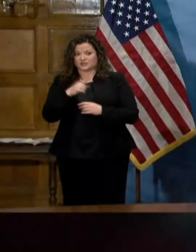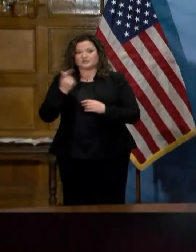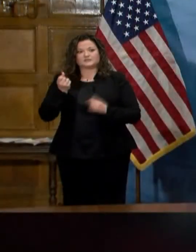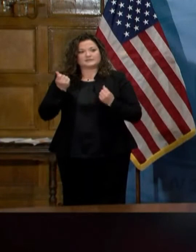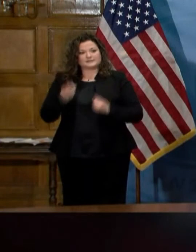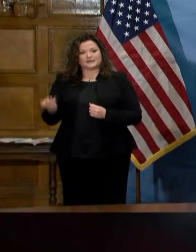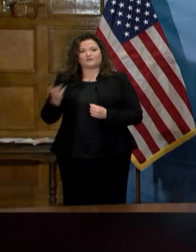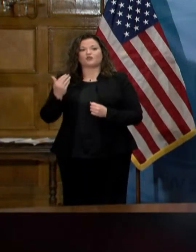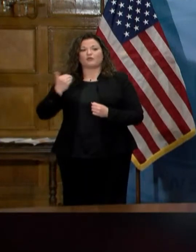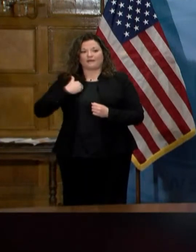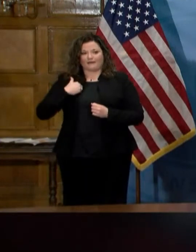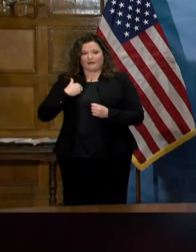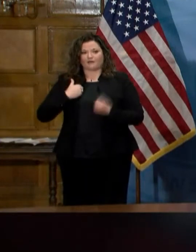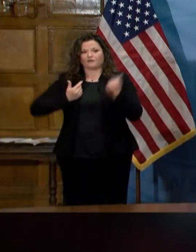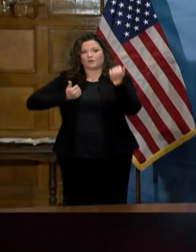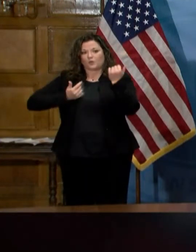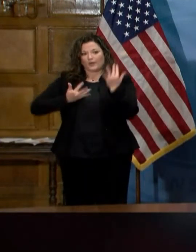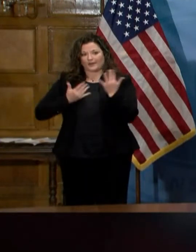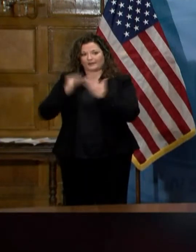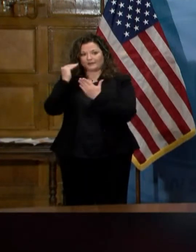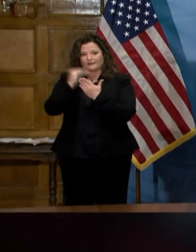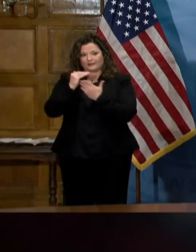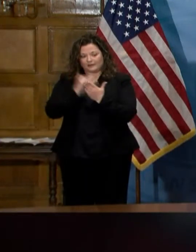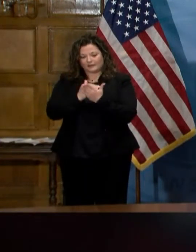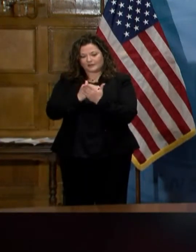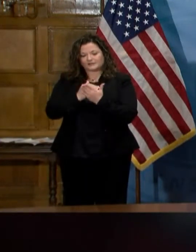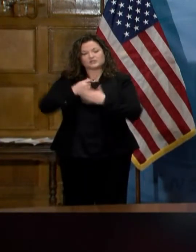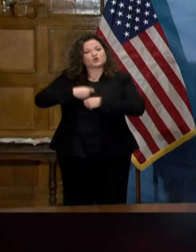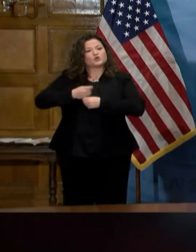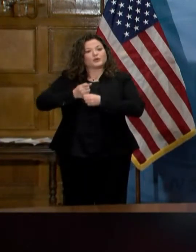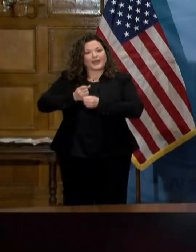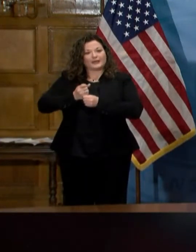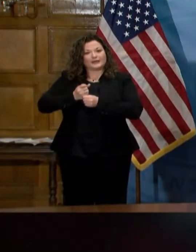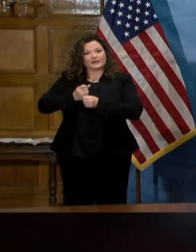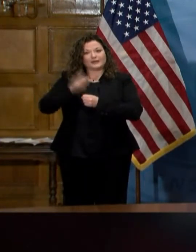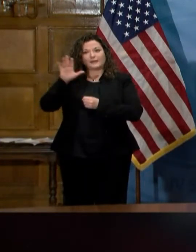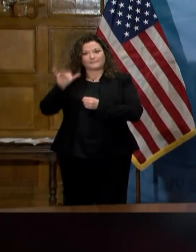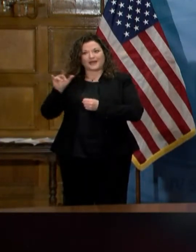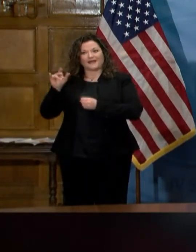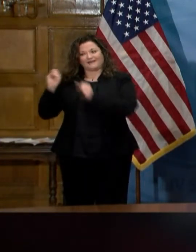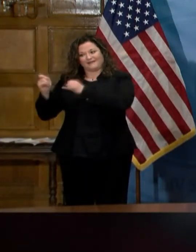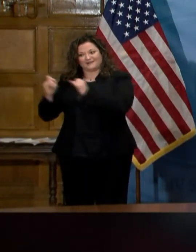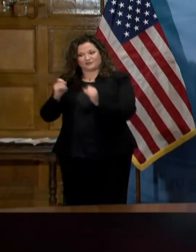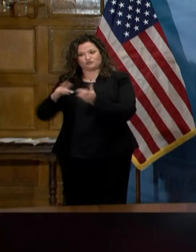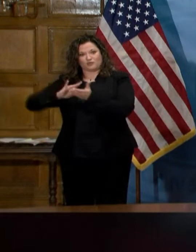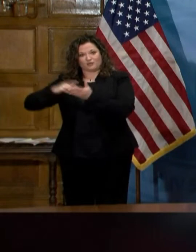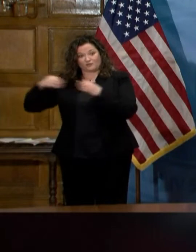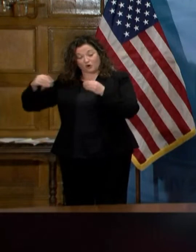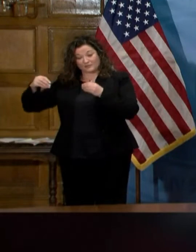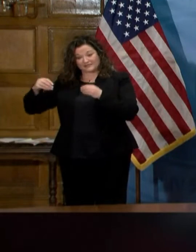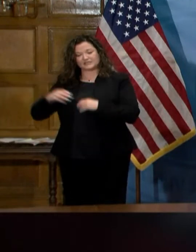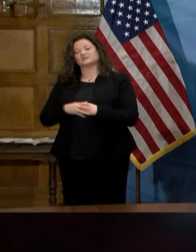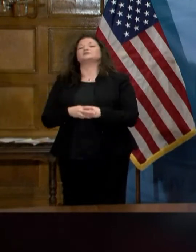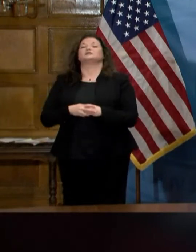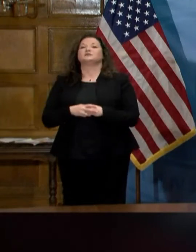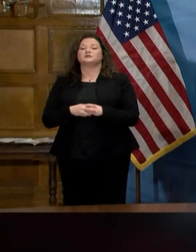several waiting lists being created out there by these individual pharmacies.